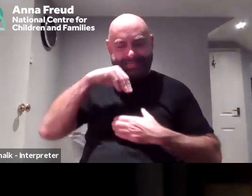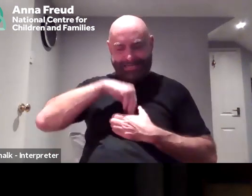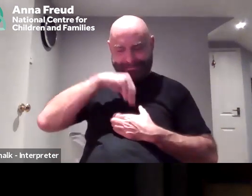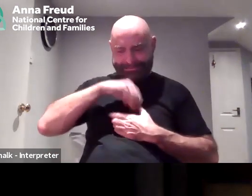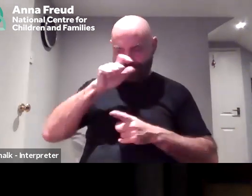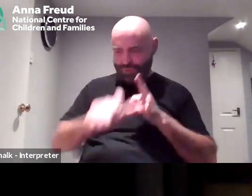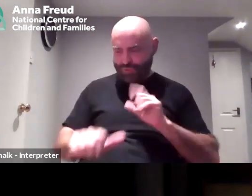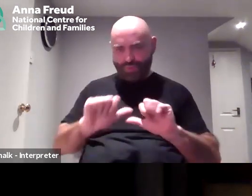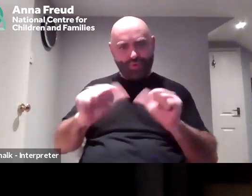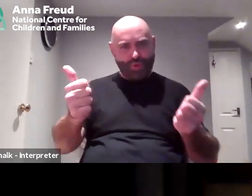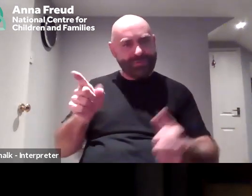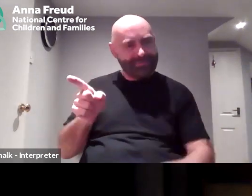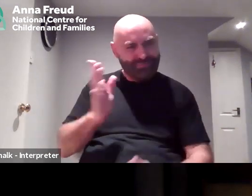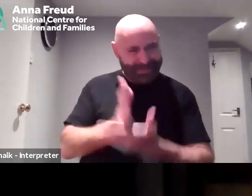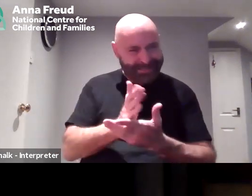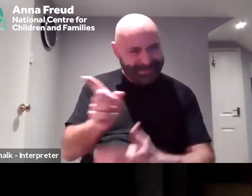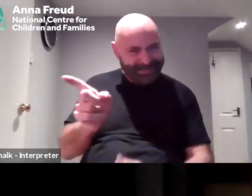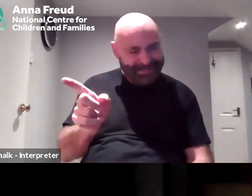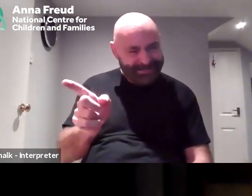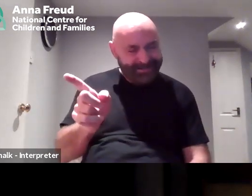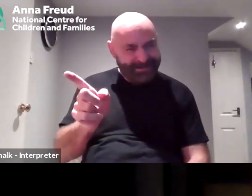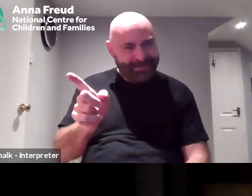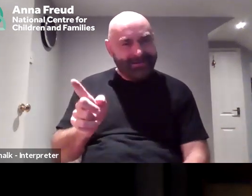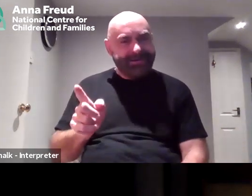do good. So they've got